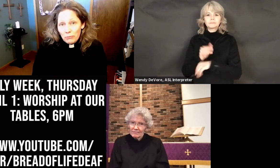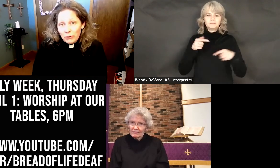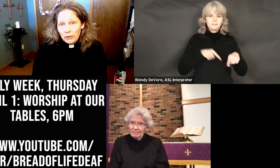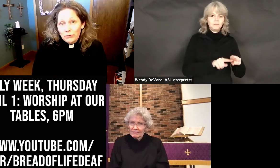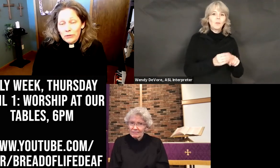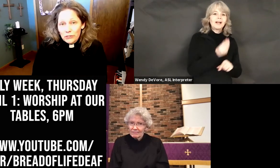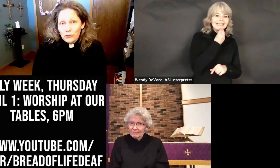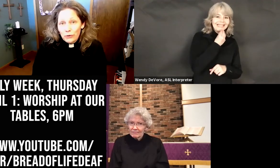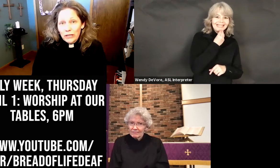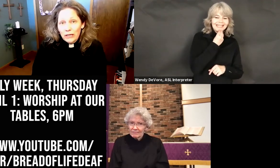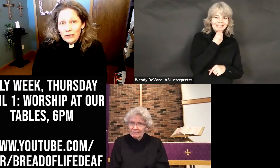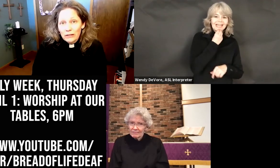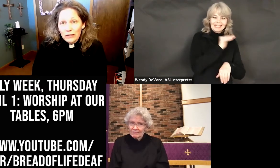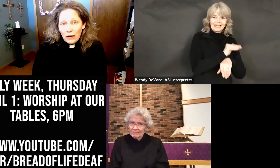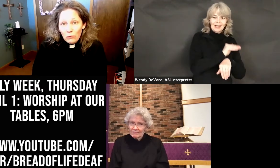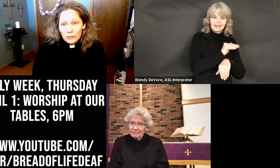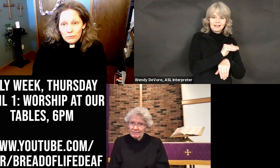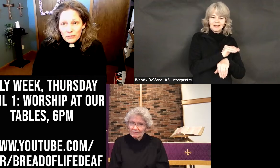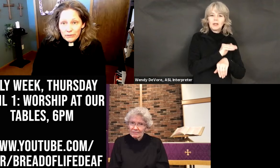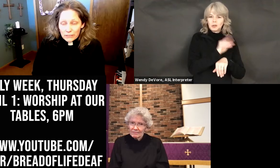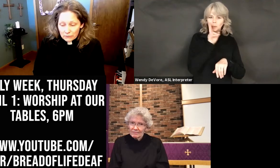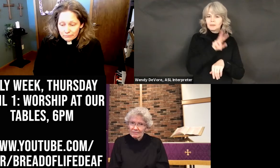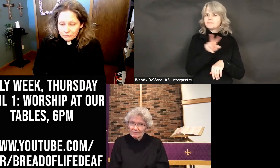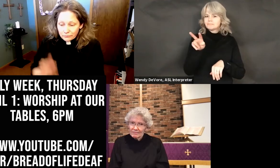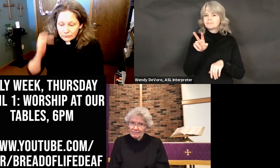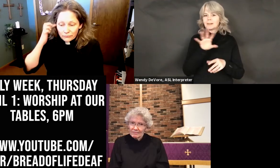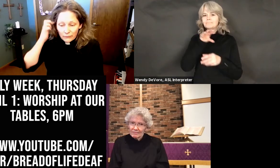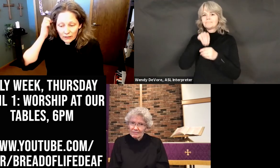your supper, you can join in that worship service.